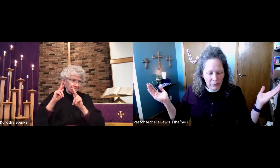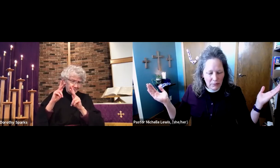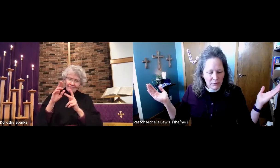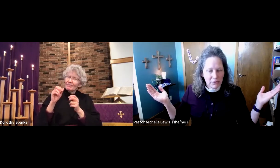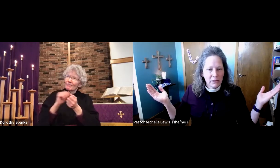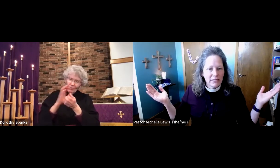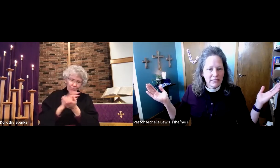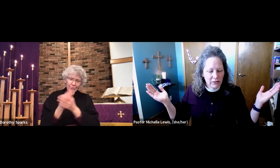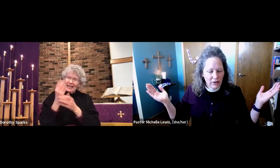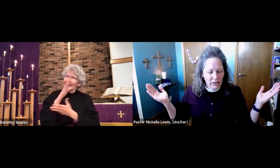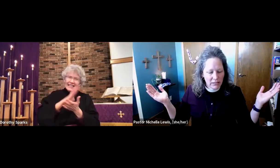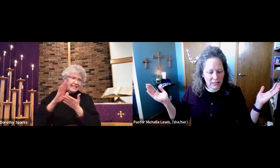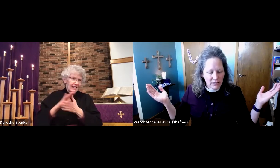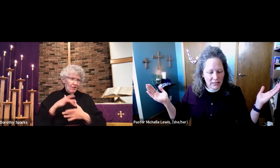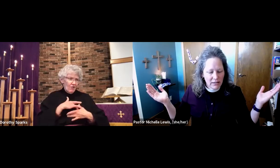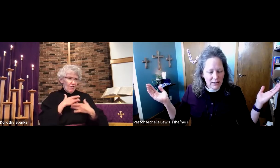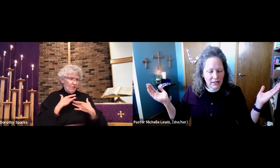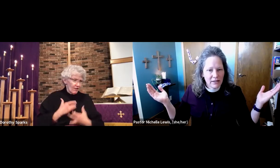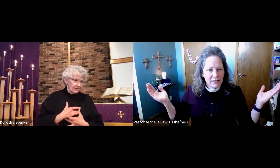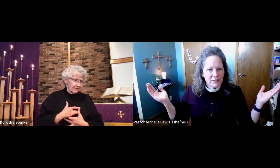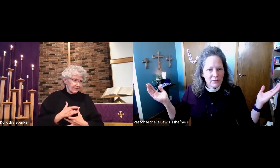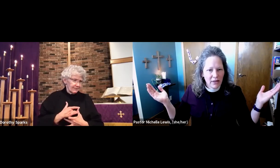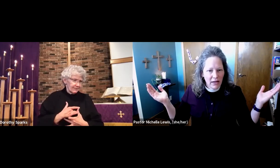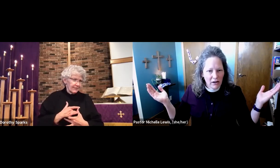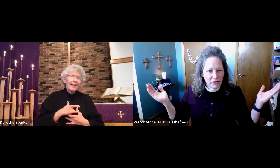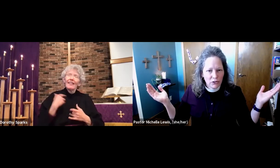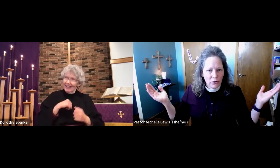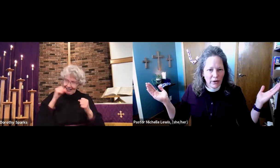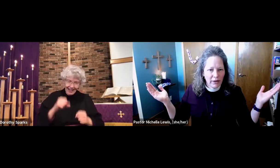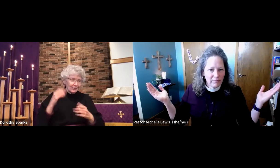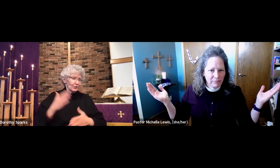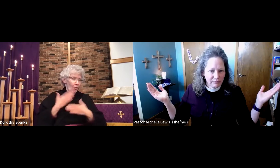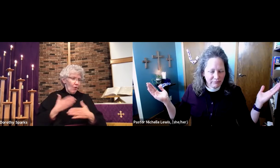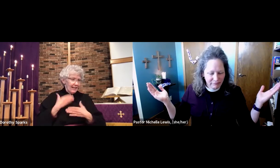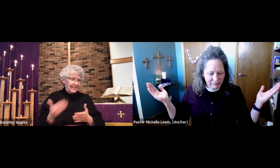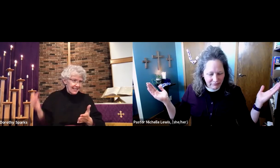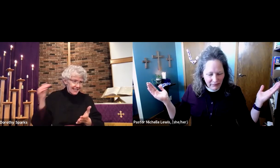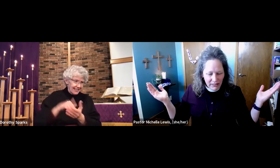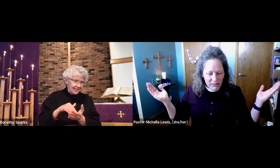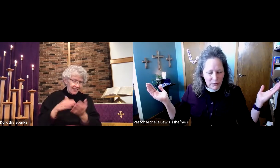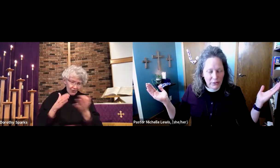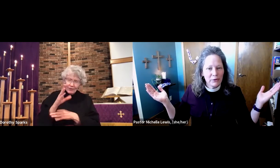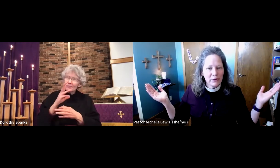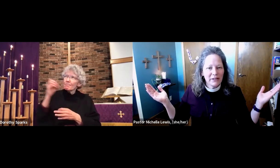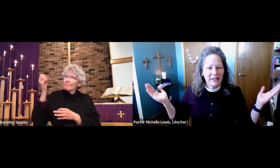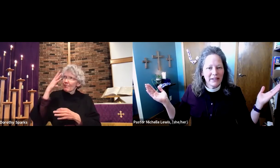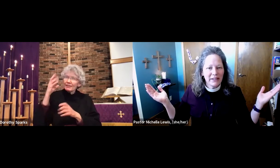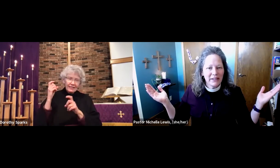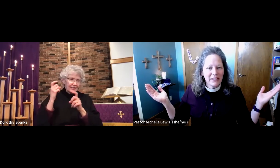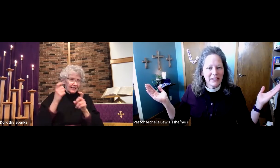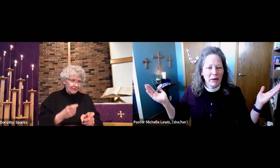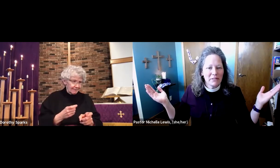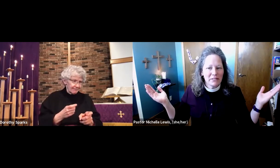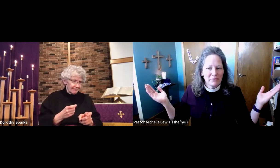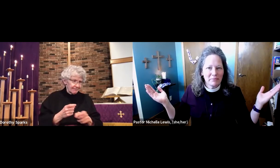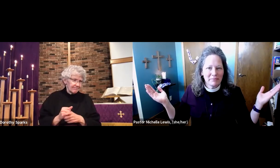call your people to cleanse their hearts so that our joy is renewed in the